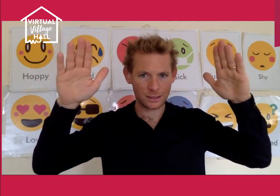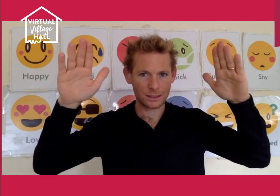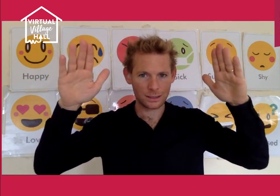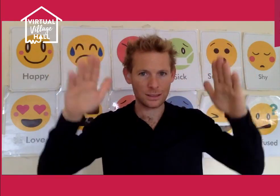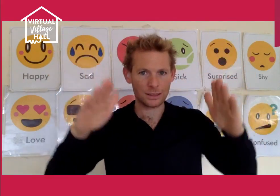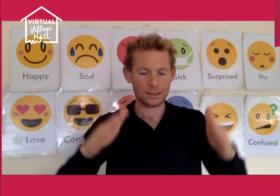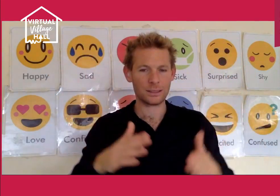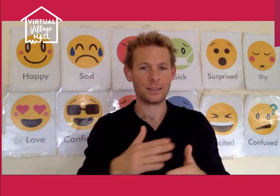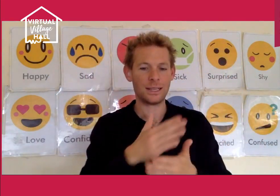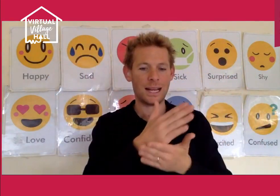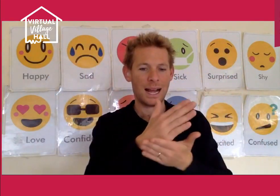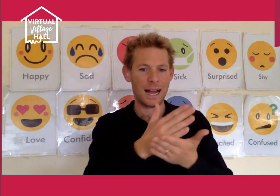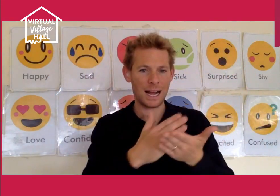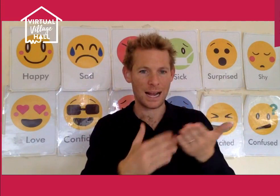Holiday.